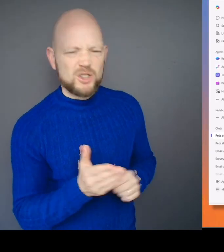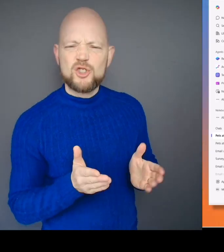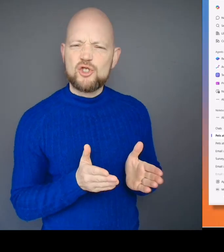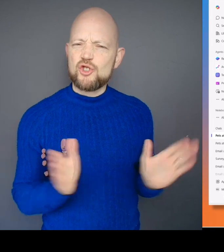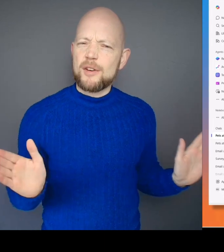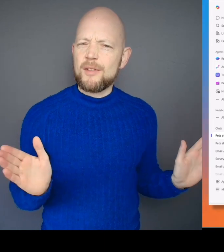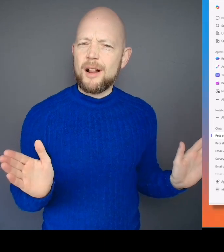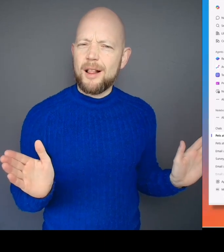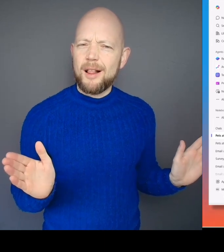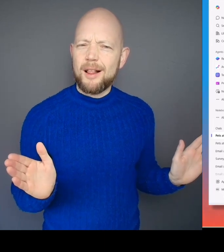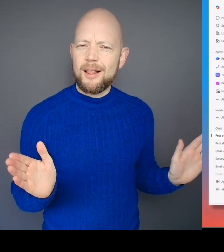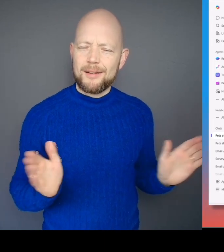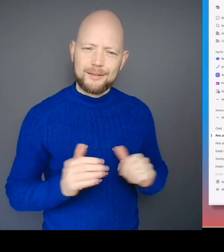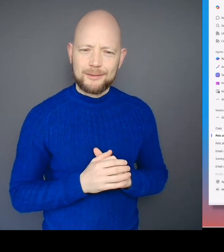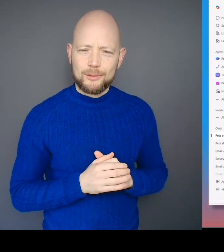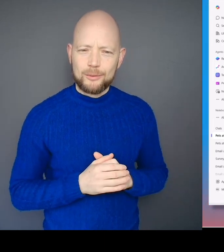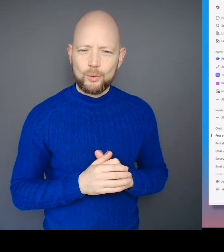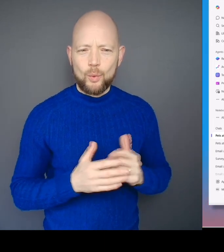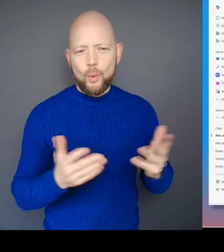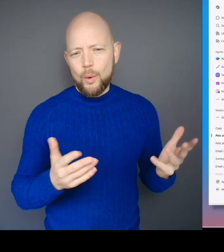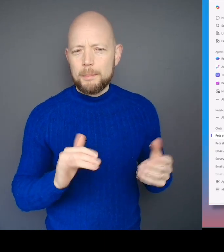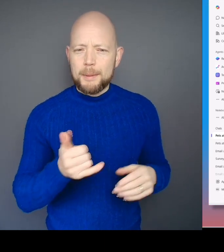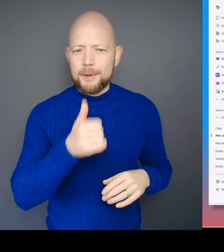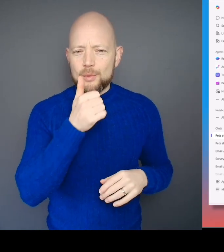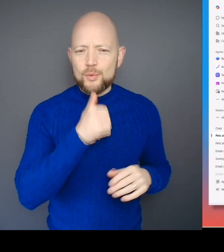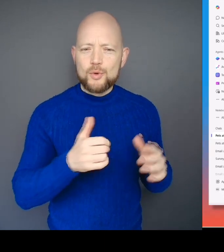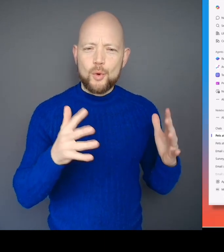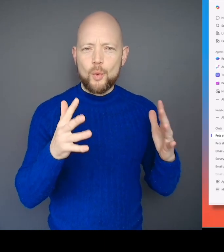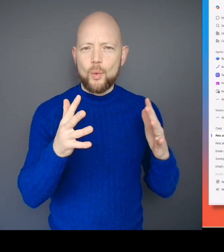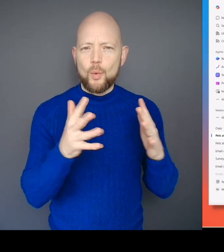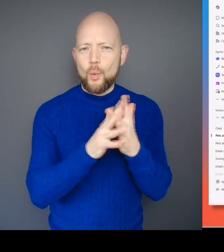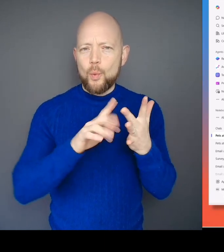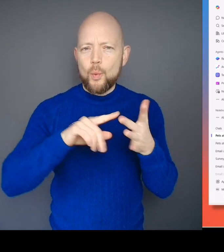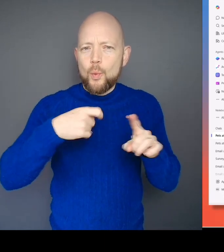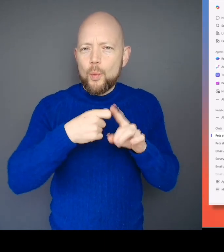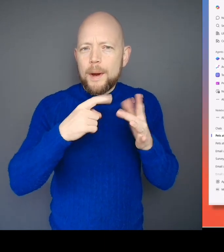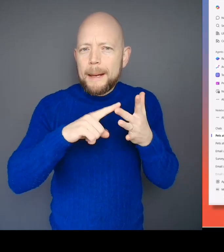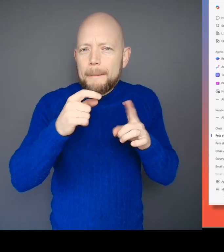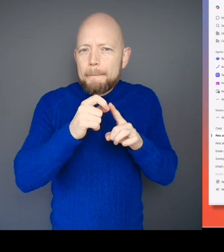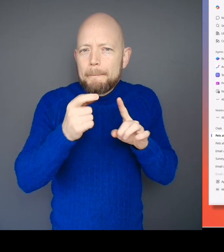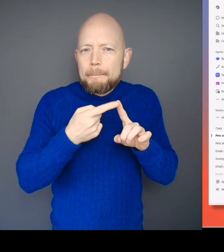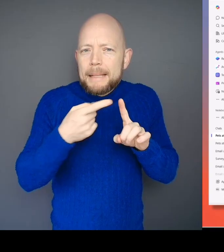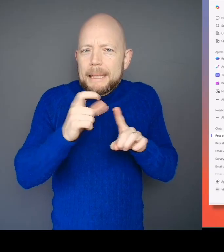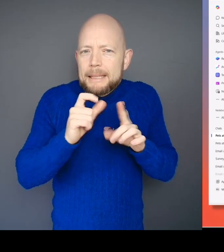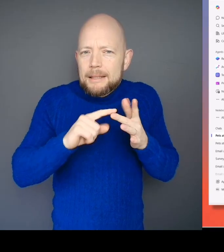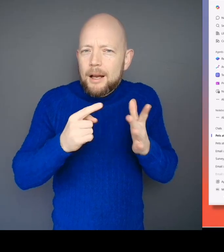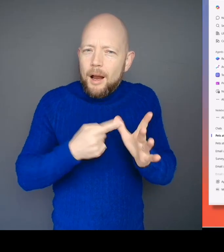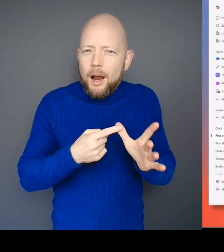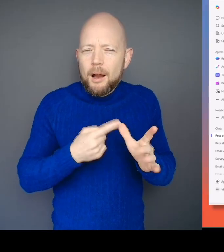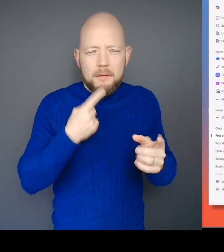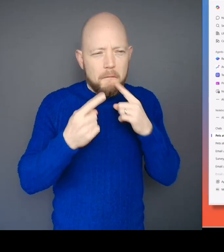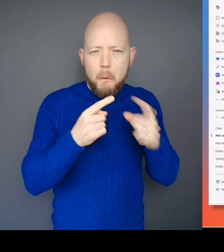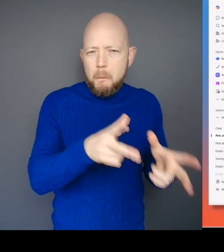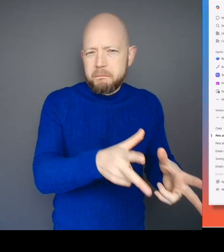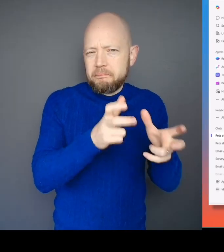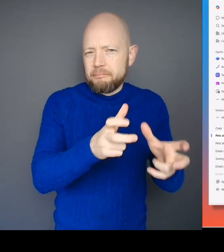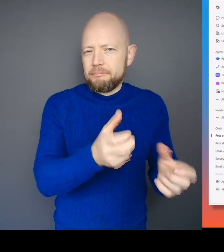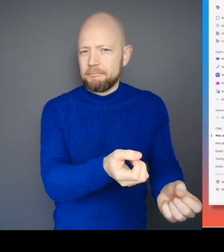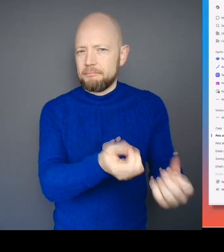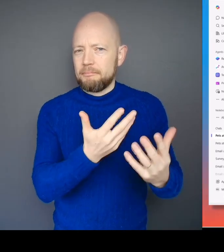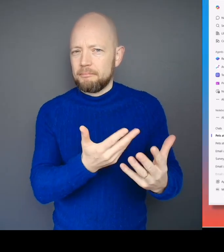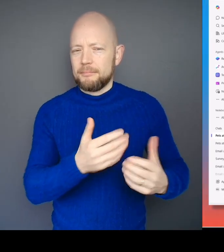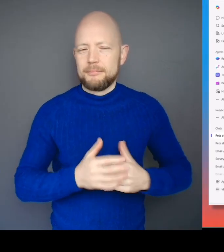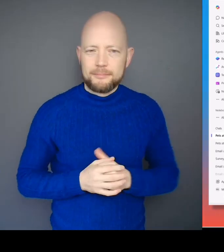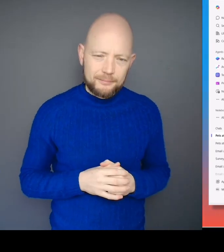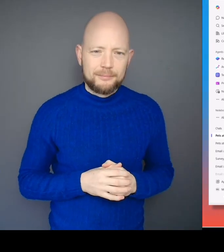its own general knowledge or what it's found out there. And Wikipedia, so it's bringing in something about information about what's happening sort of